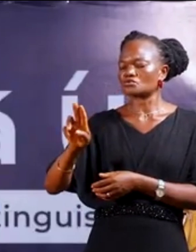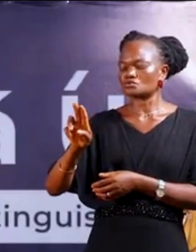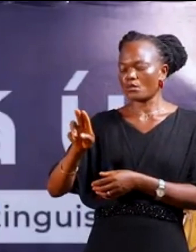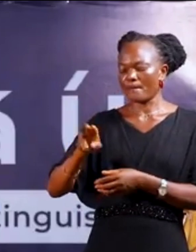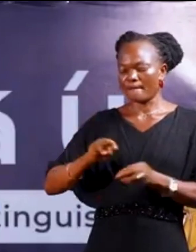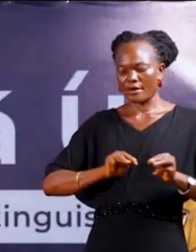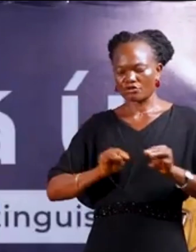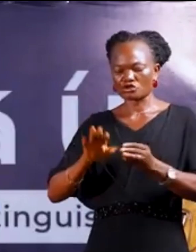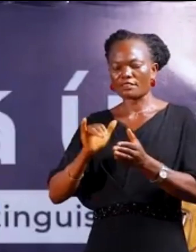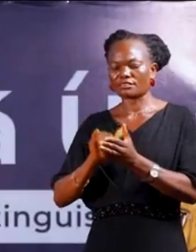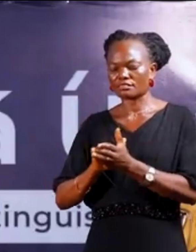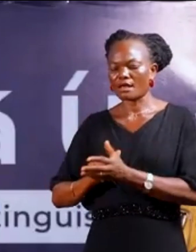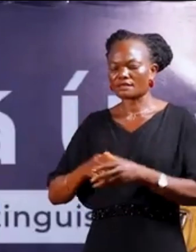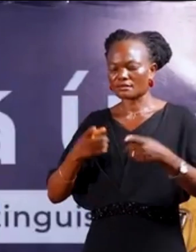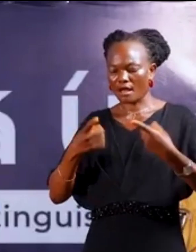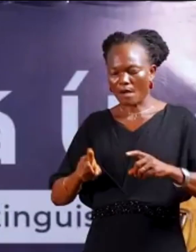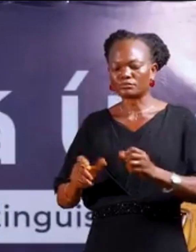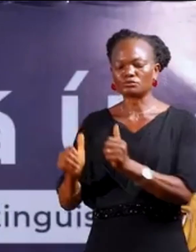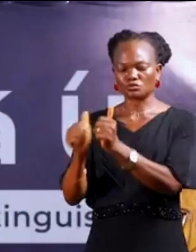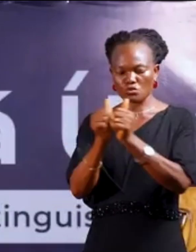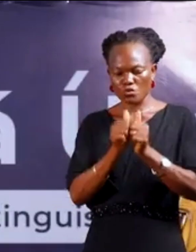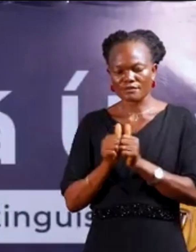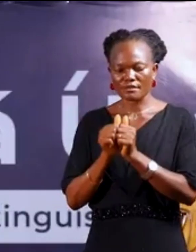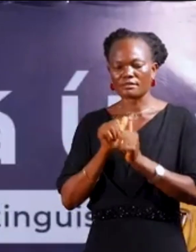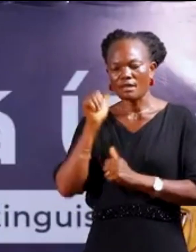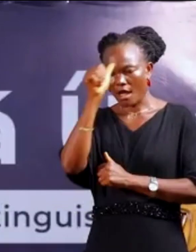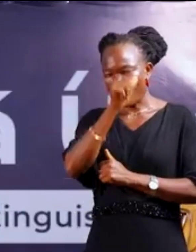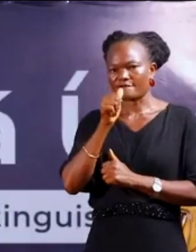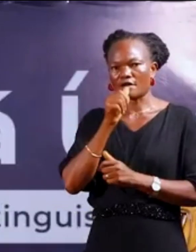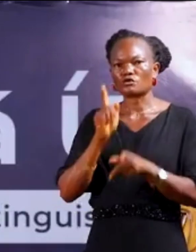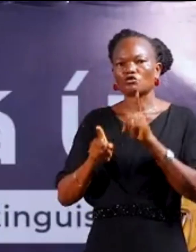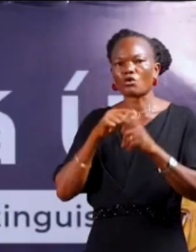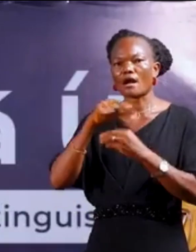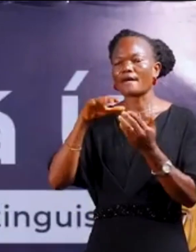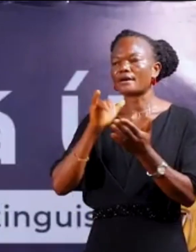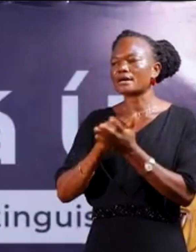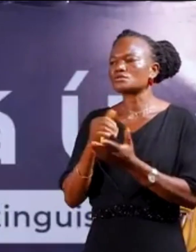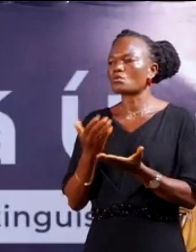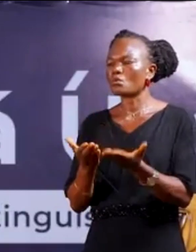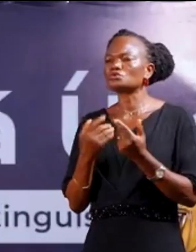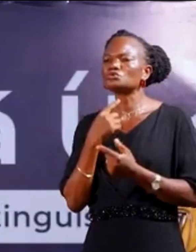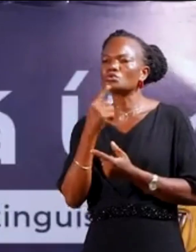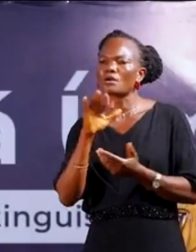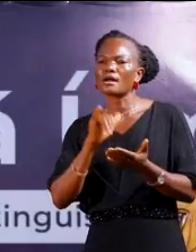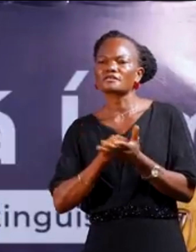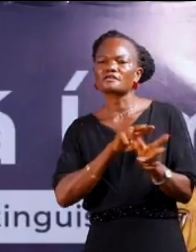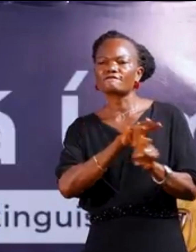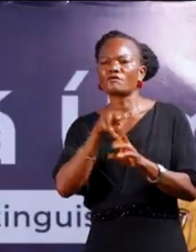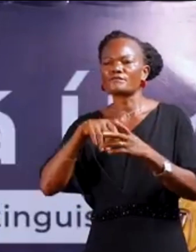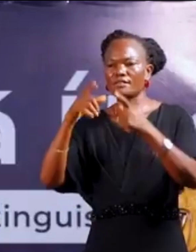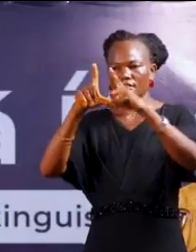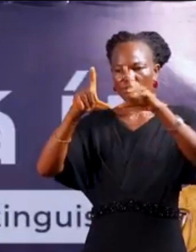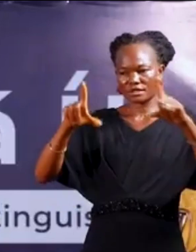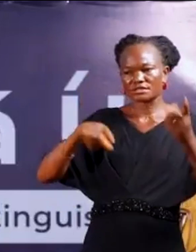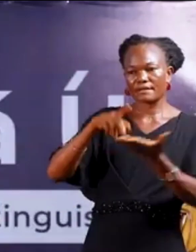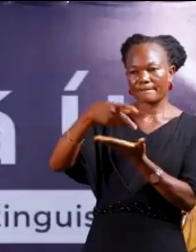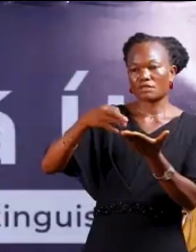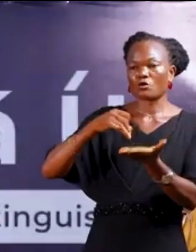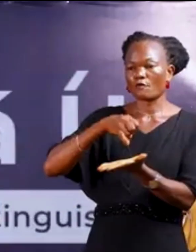Africa. And when I talk about the Bantu migration, I want you to look at it from a linguistic point of view.